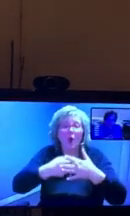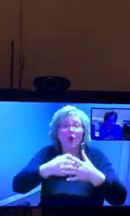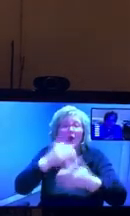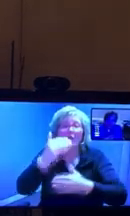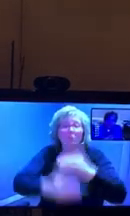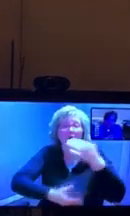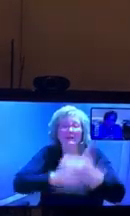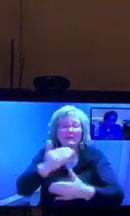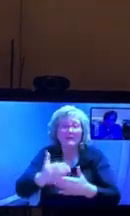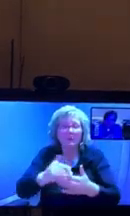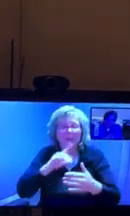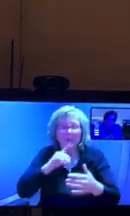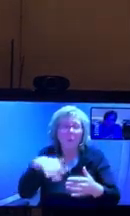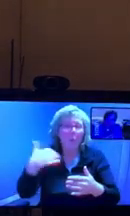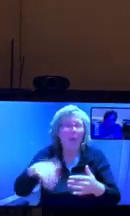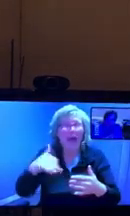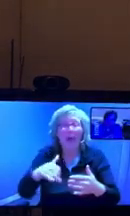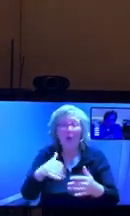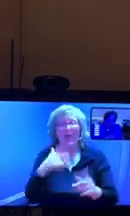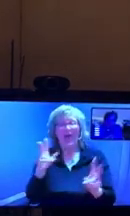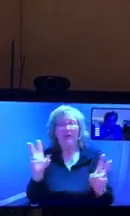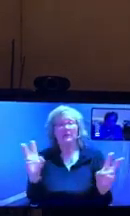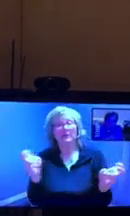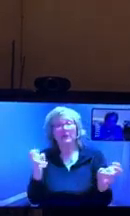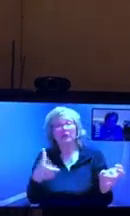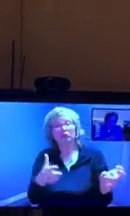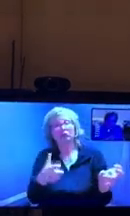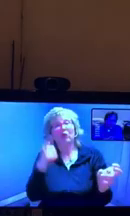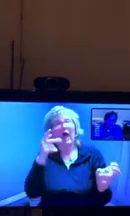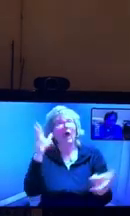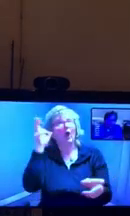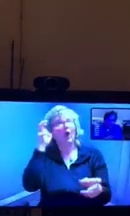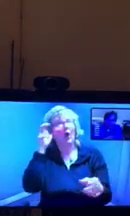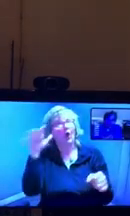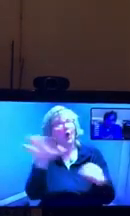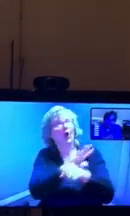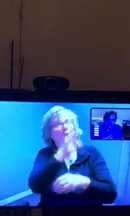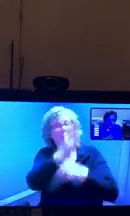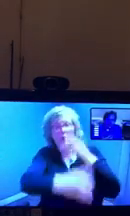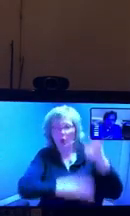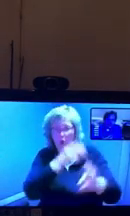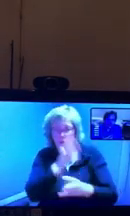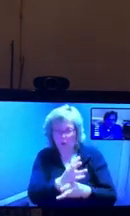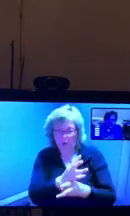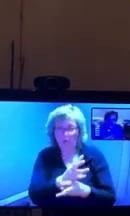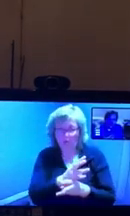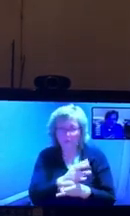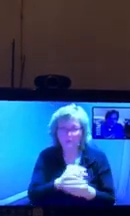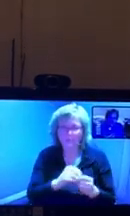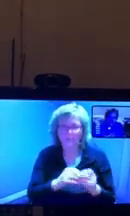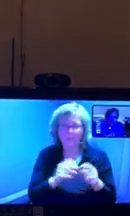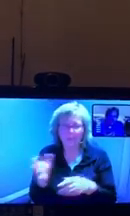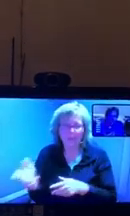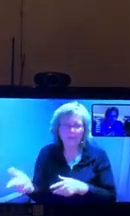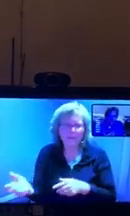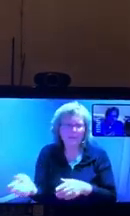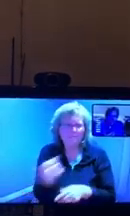a shot heard around the world that will change the lives for everybody. Stephen, I'll put this back over to you to end this call, and thank